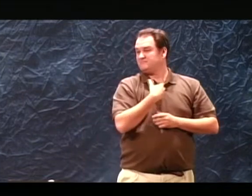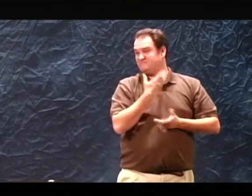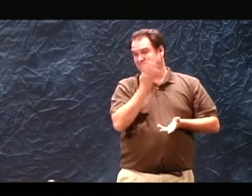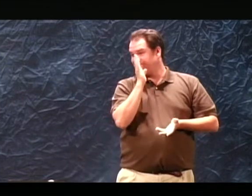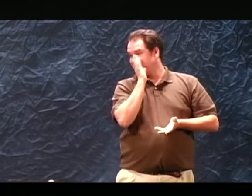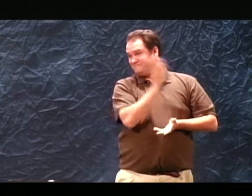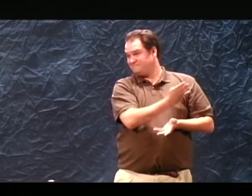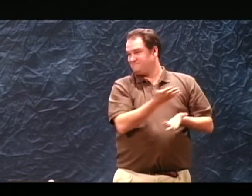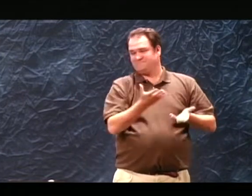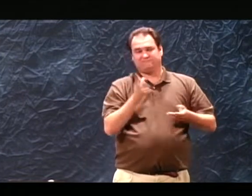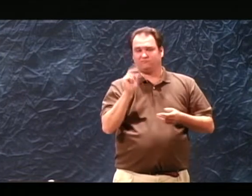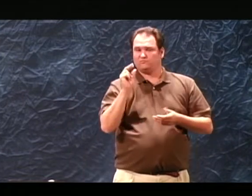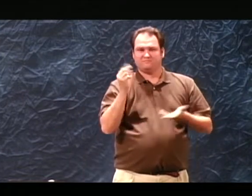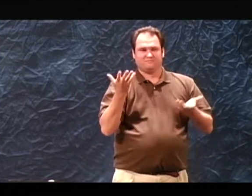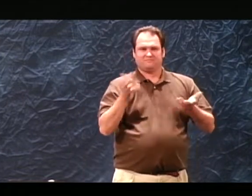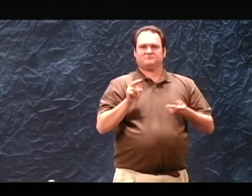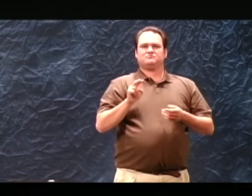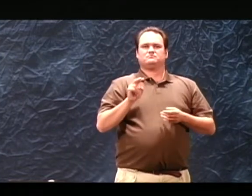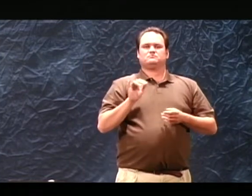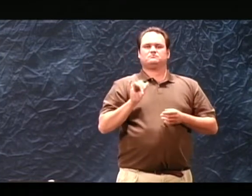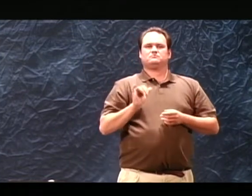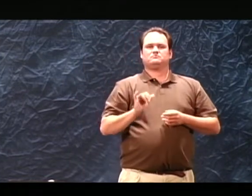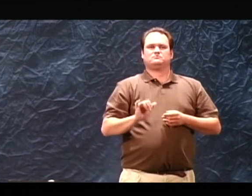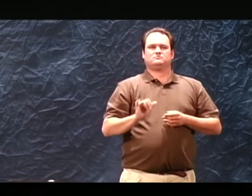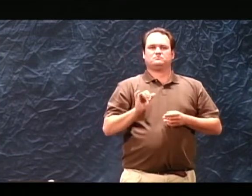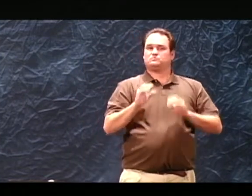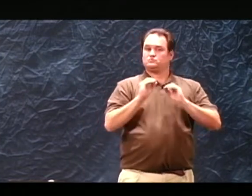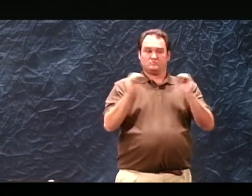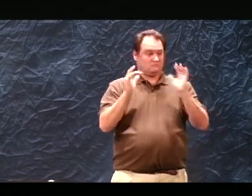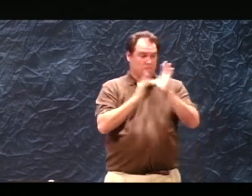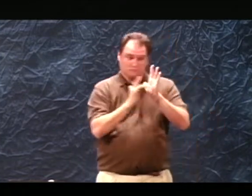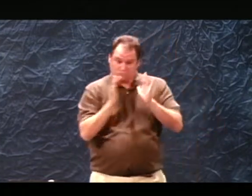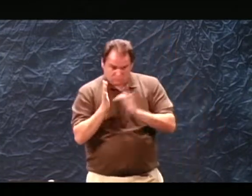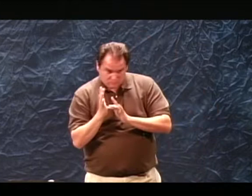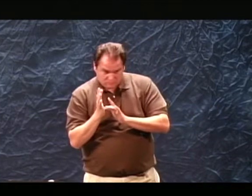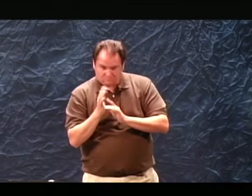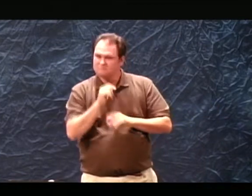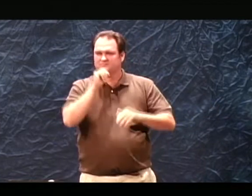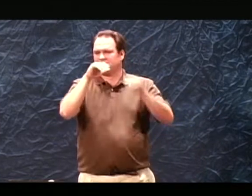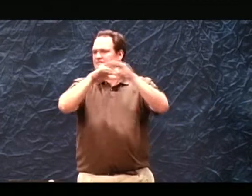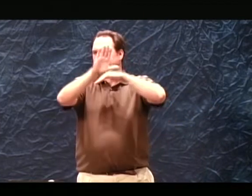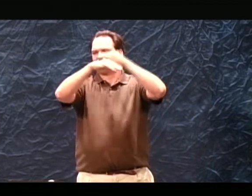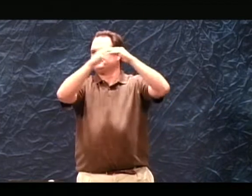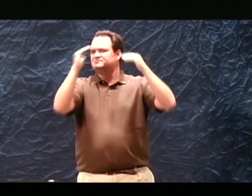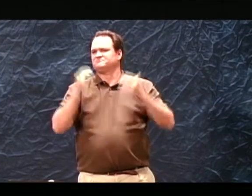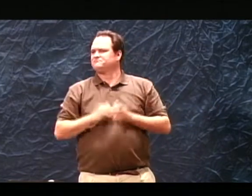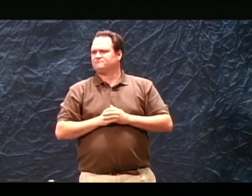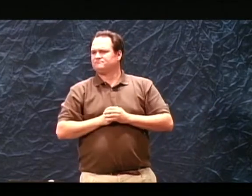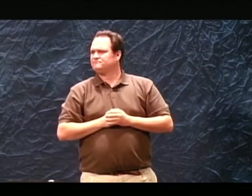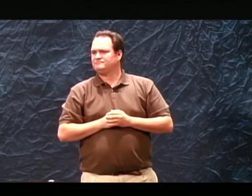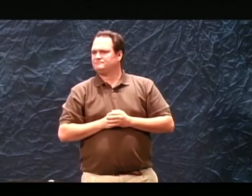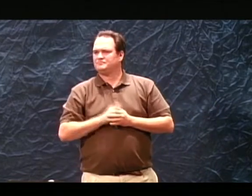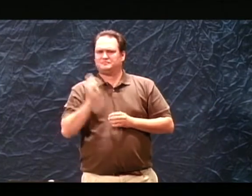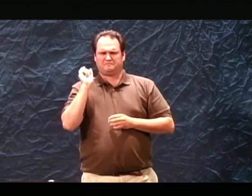that only those who believed in christ would be in heaven because they are the only ones who are the body of